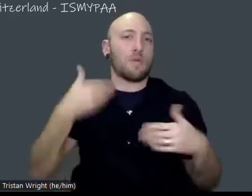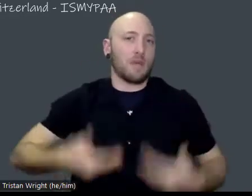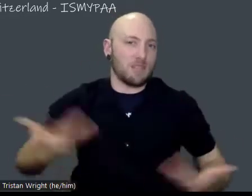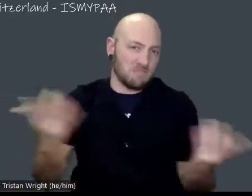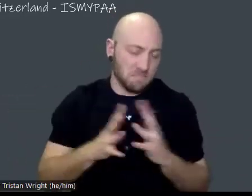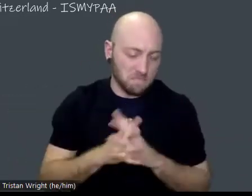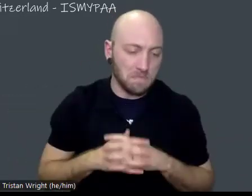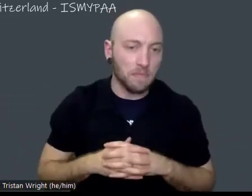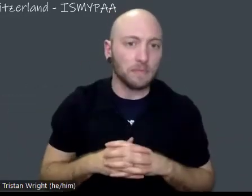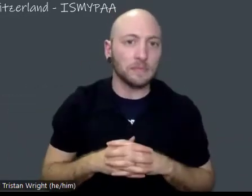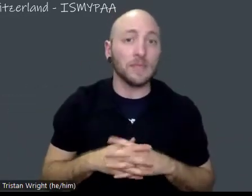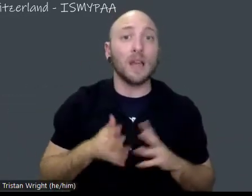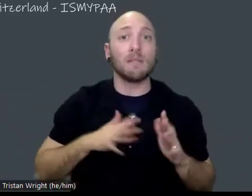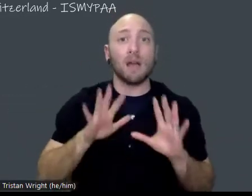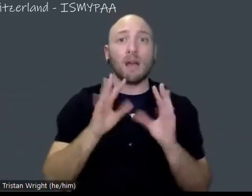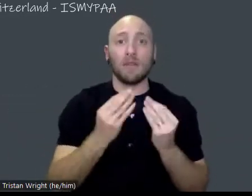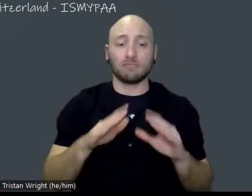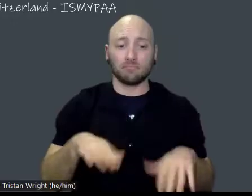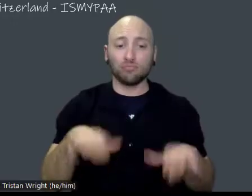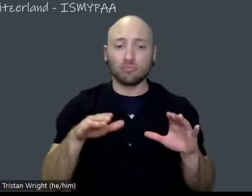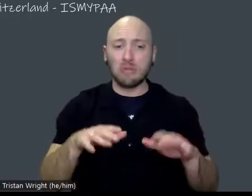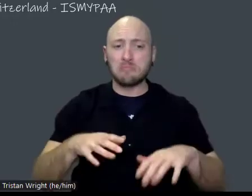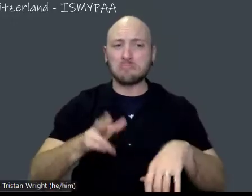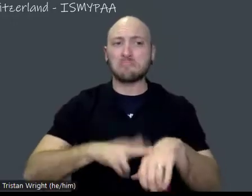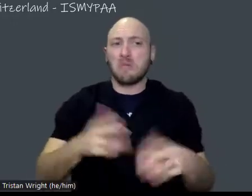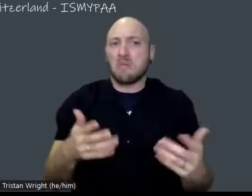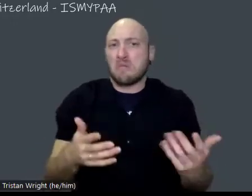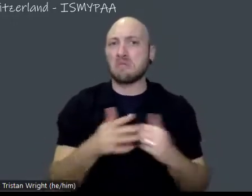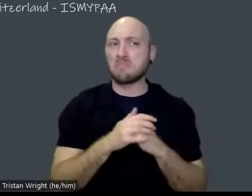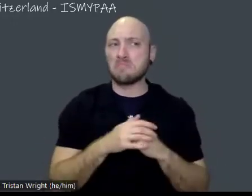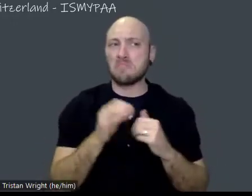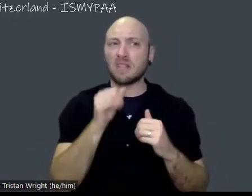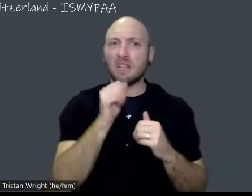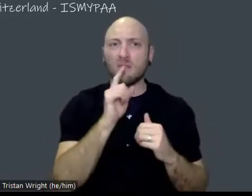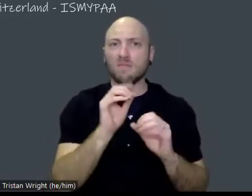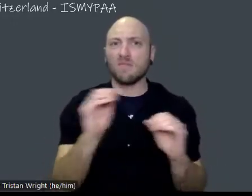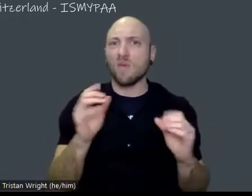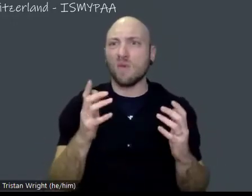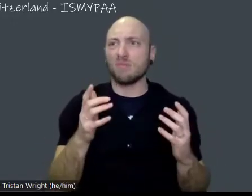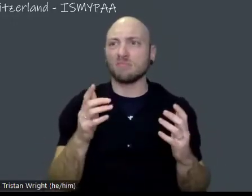a really normal family, no major issues,